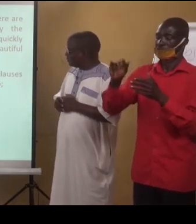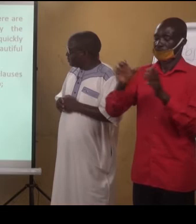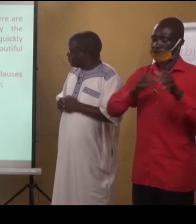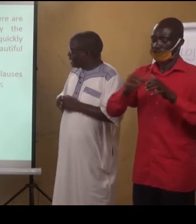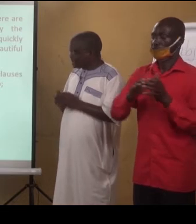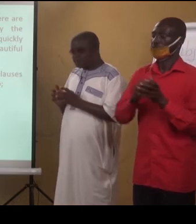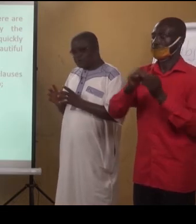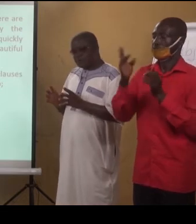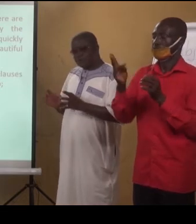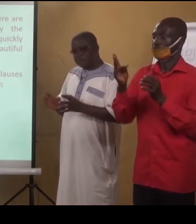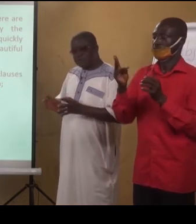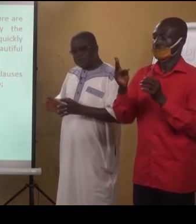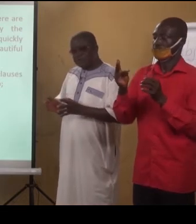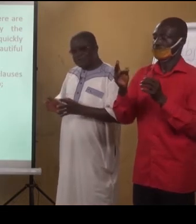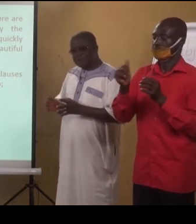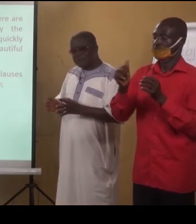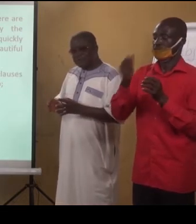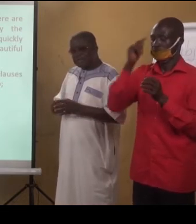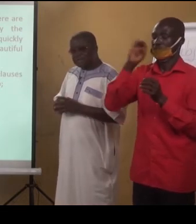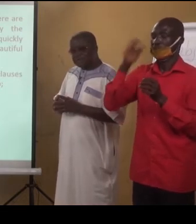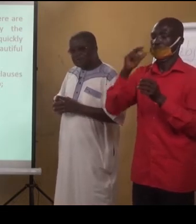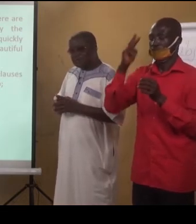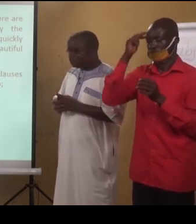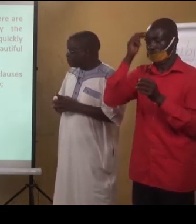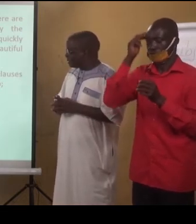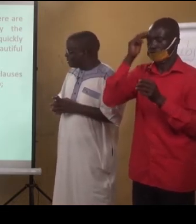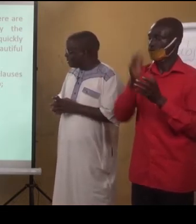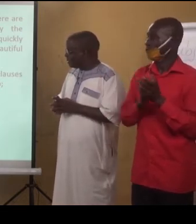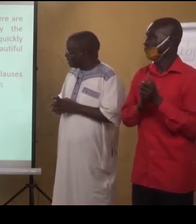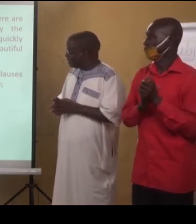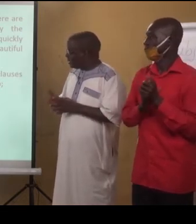7, as though he was mad. As though he was